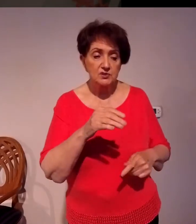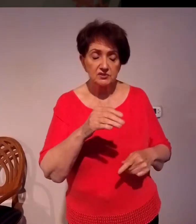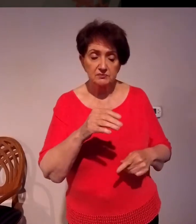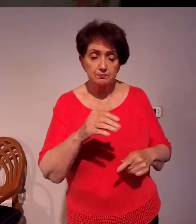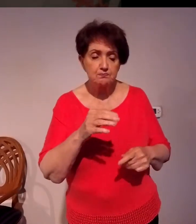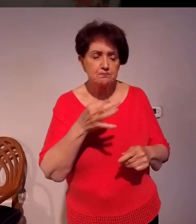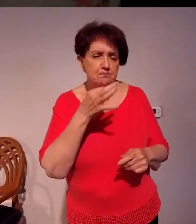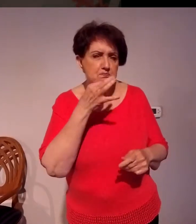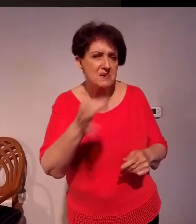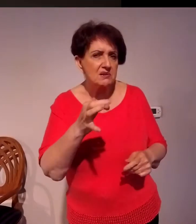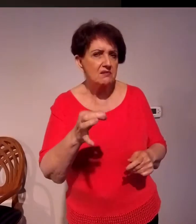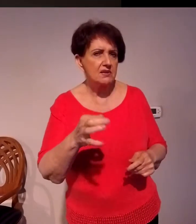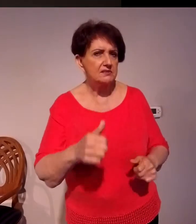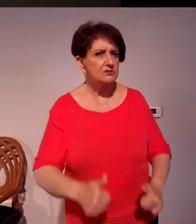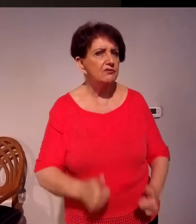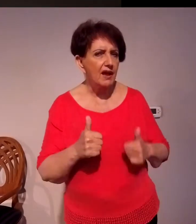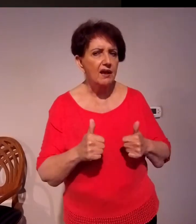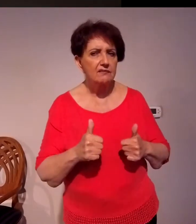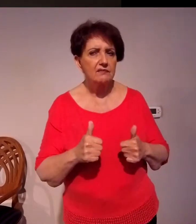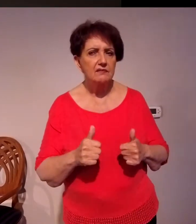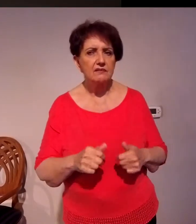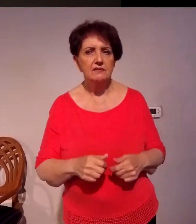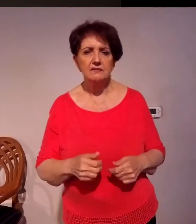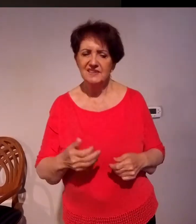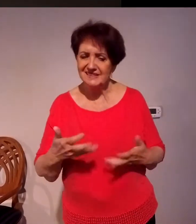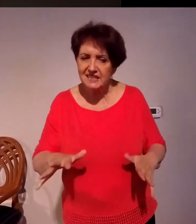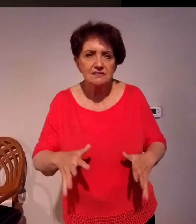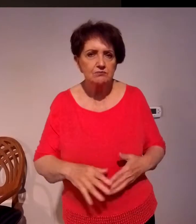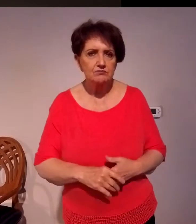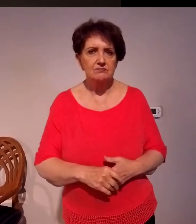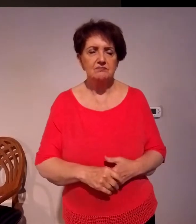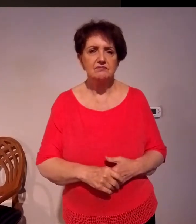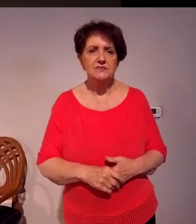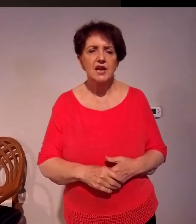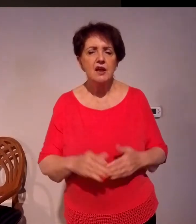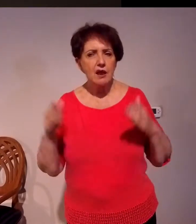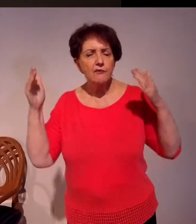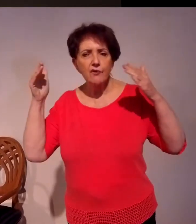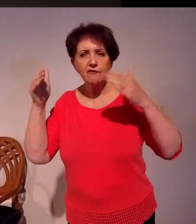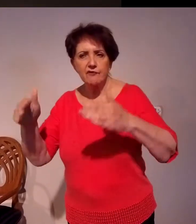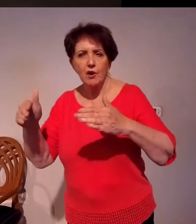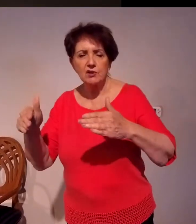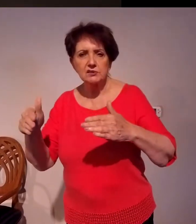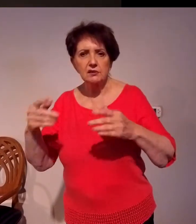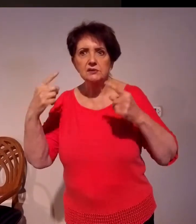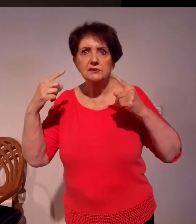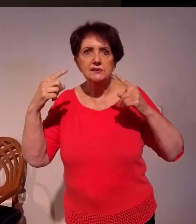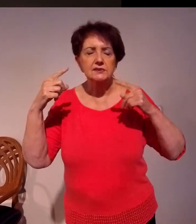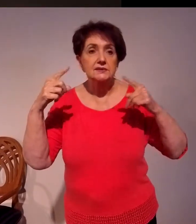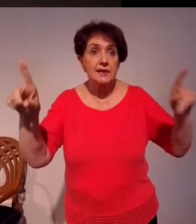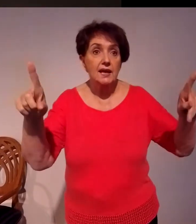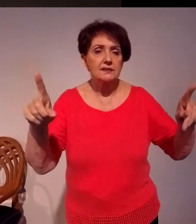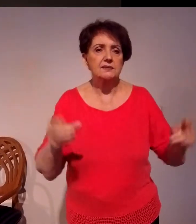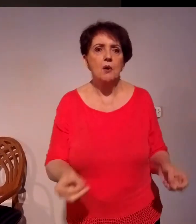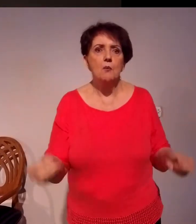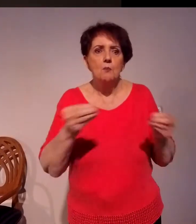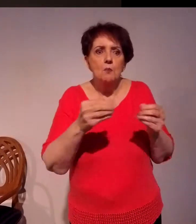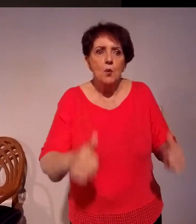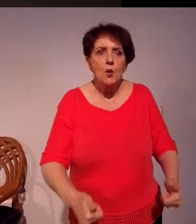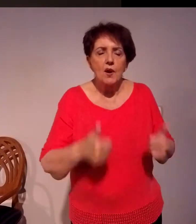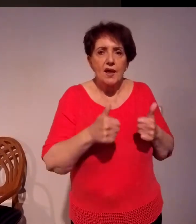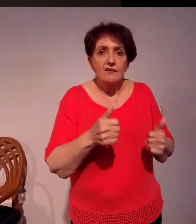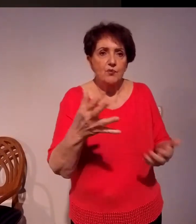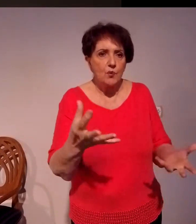survival. When we focus on thriving, when we focus on this bigger life that we choose